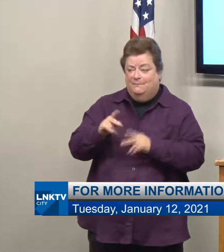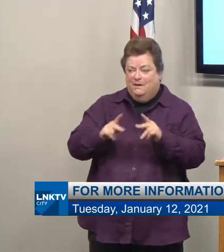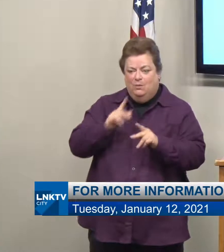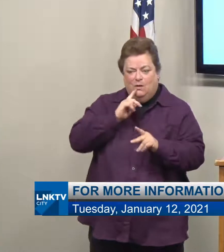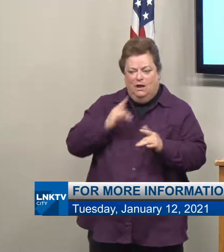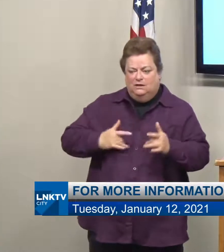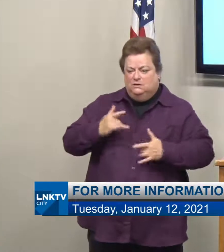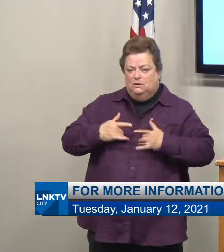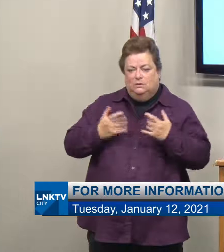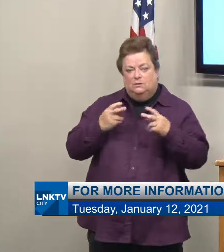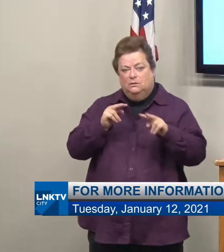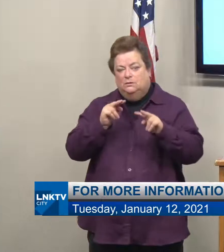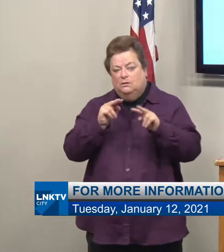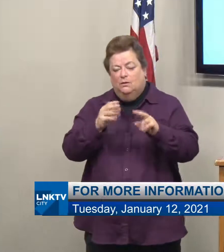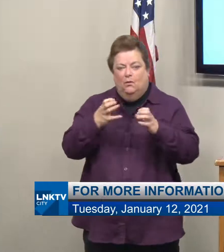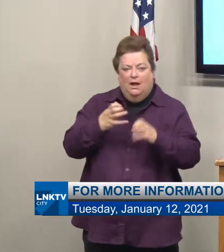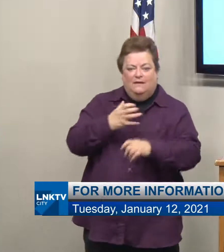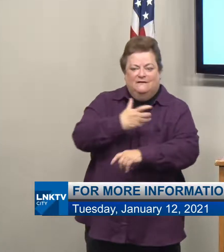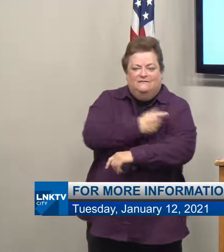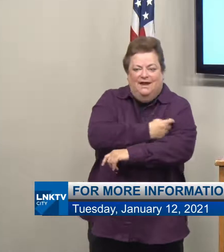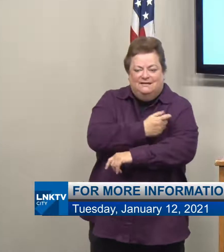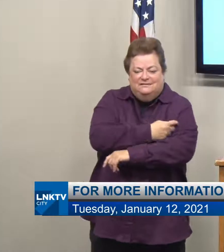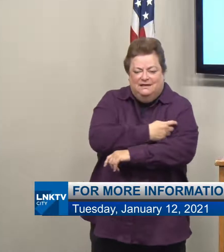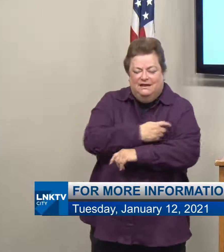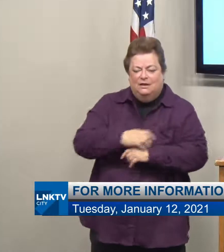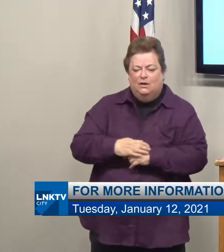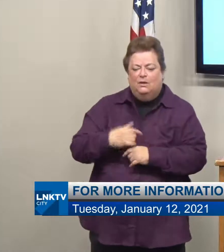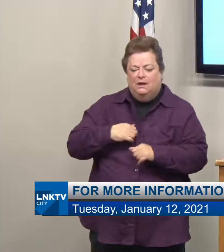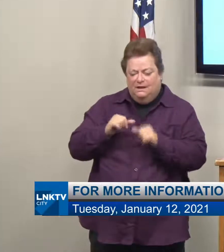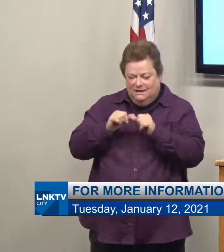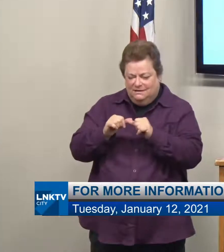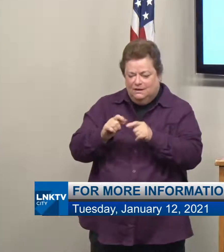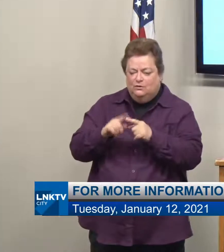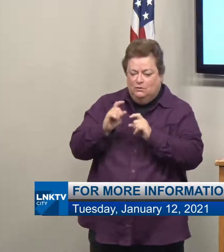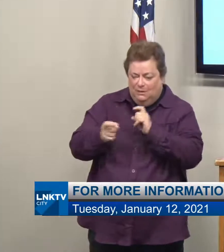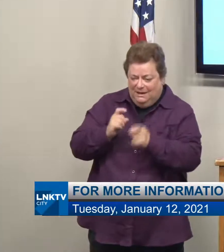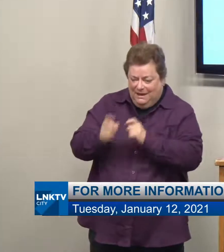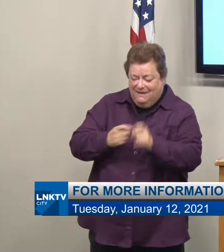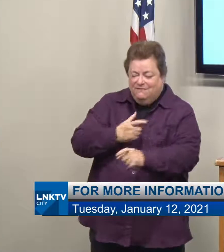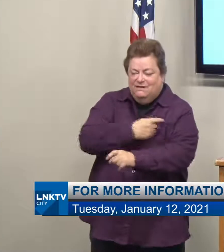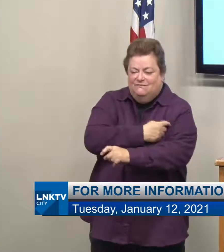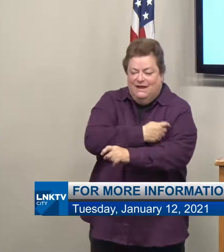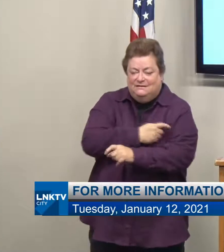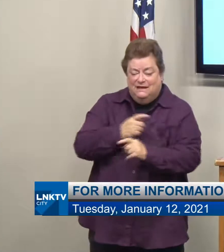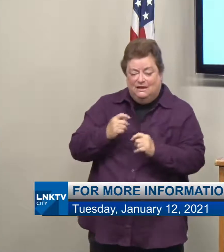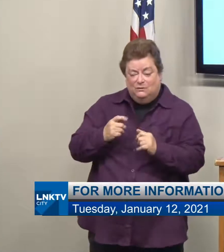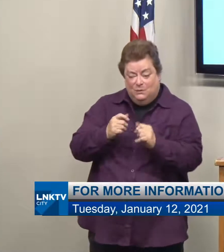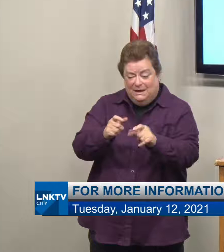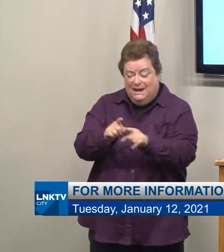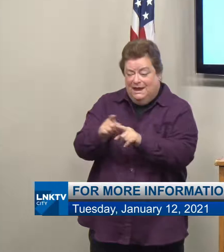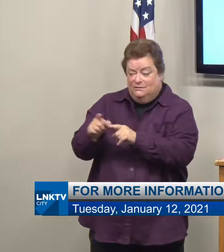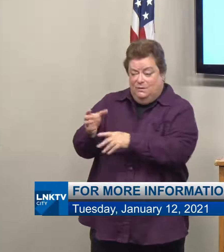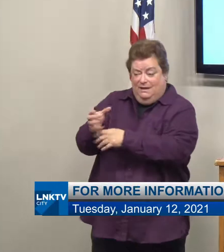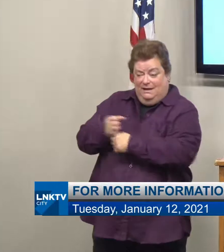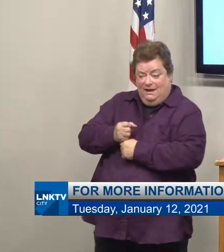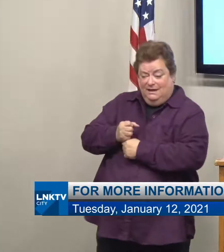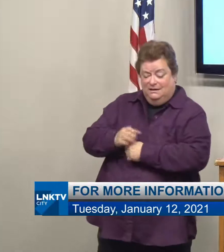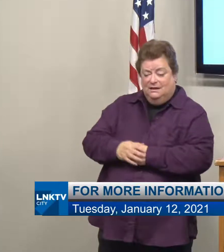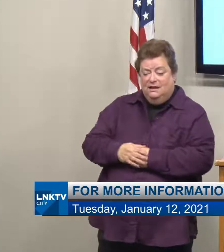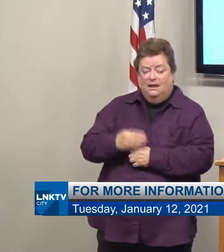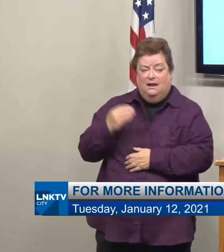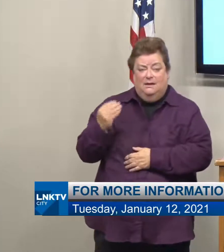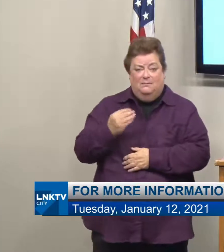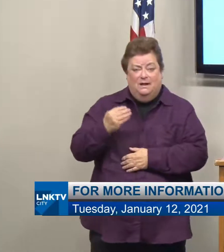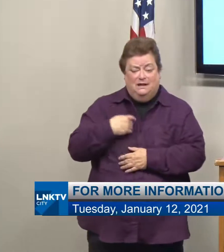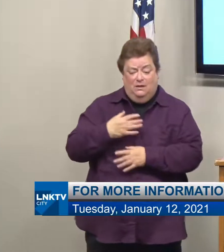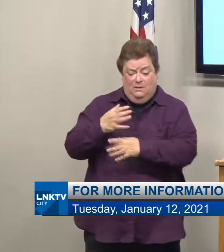Our health department and community partners will continue to administer doses as quickly as they receive them. And as of Monday, Lincoln